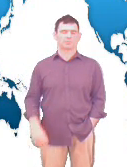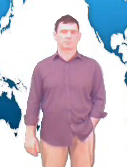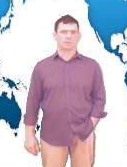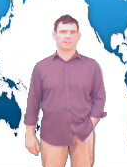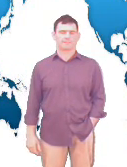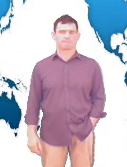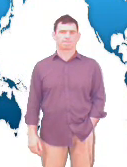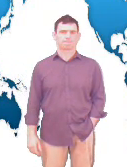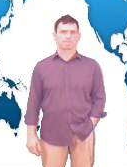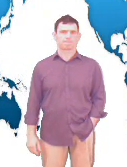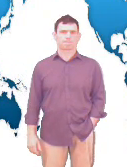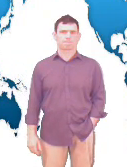some way.